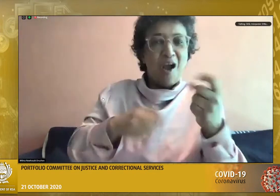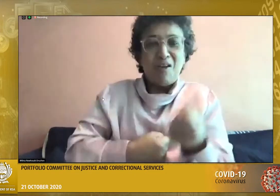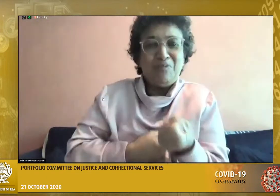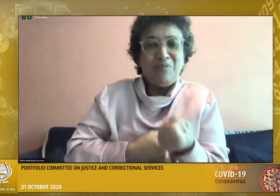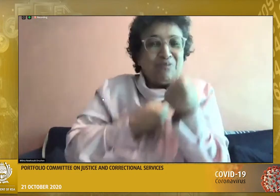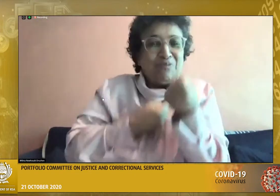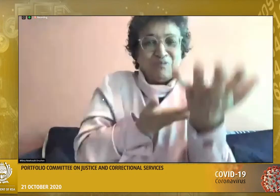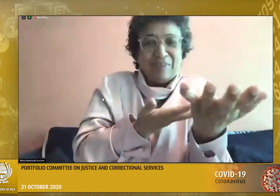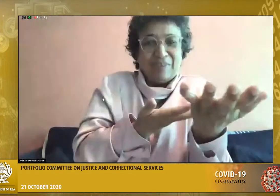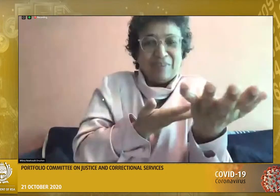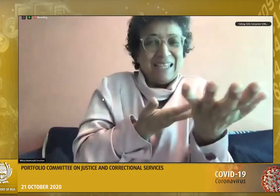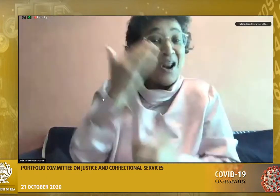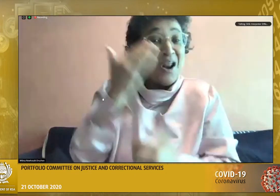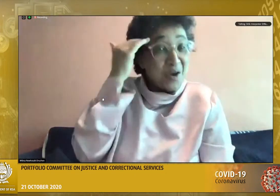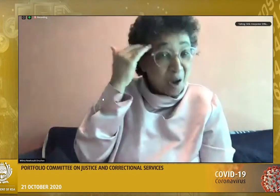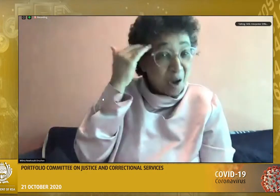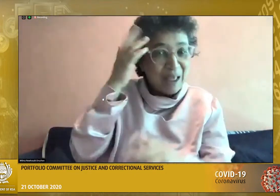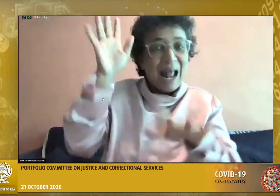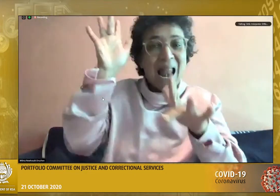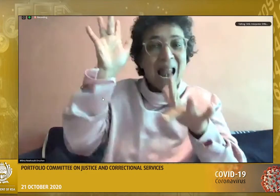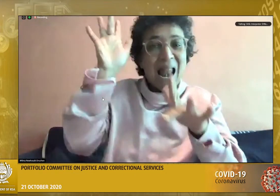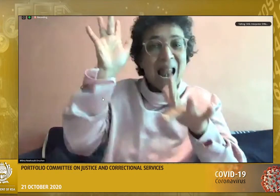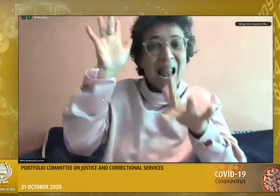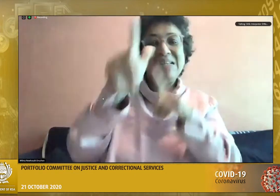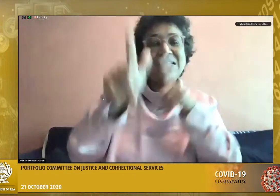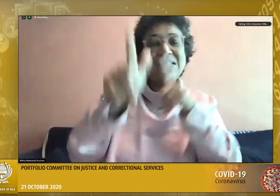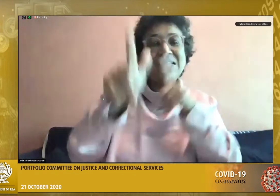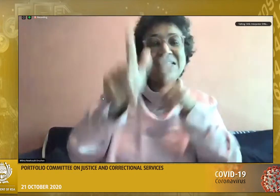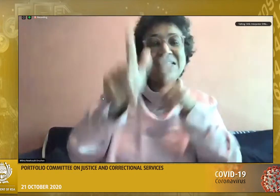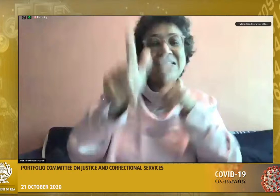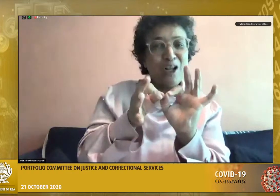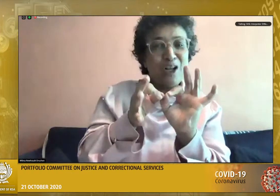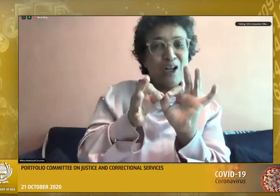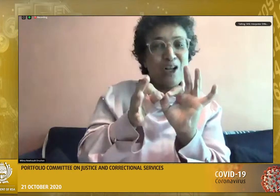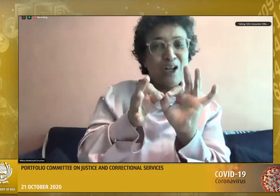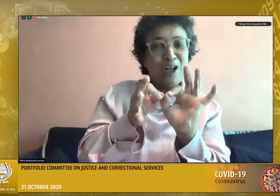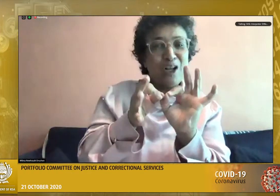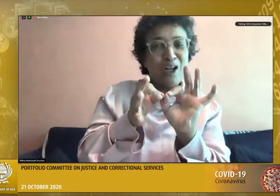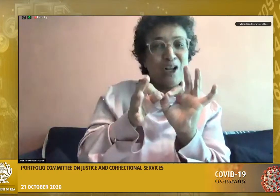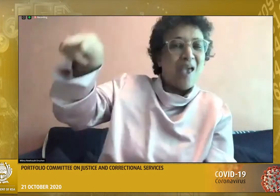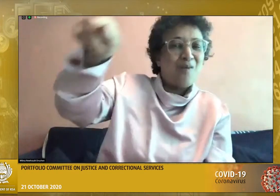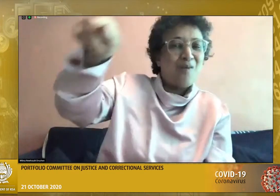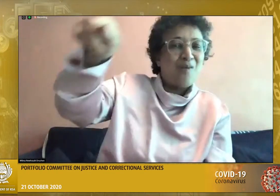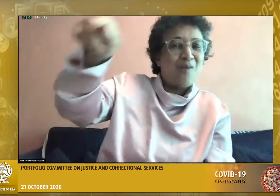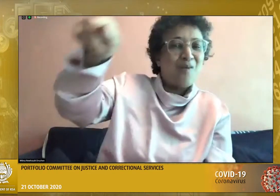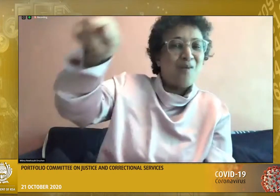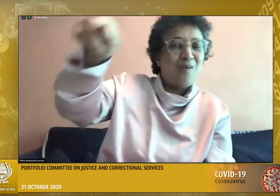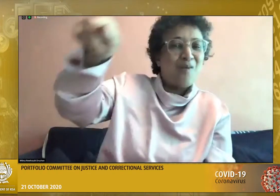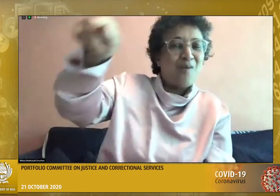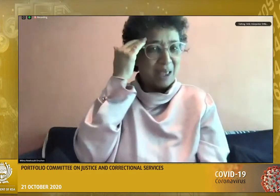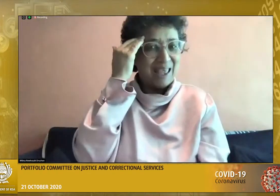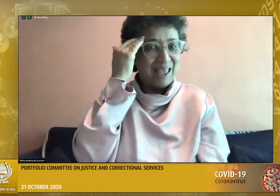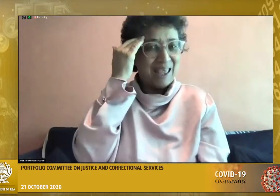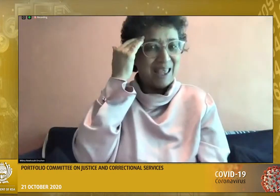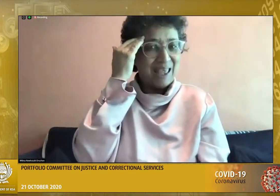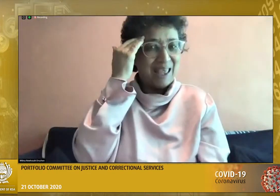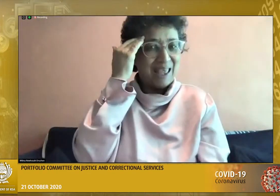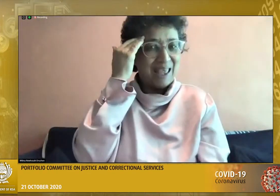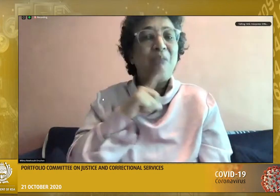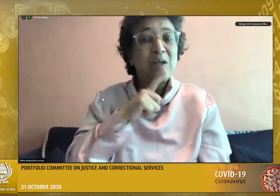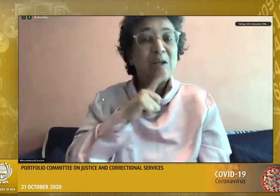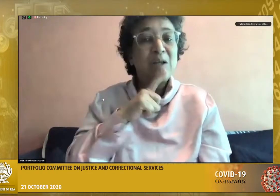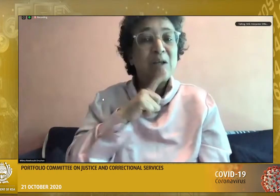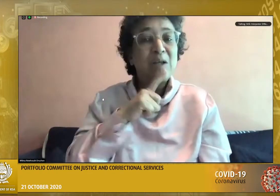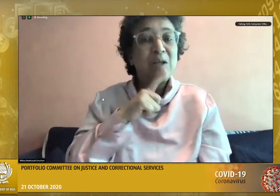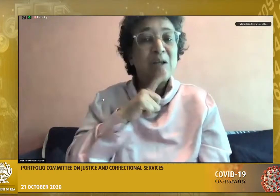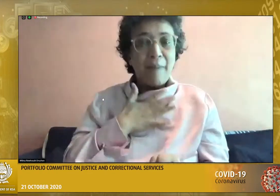deaf, knowing that the deaf children can't express themselves because there's a lack of interpreters